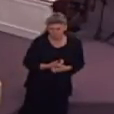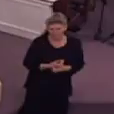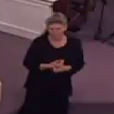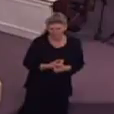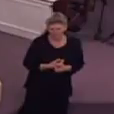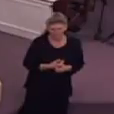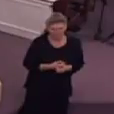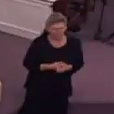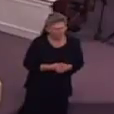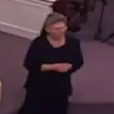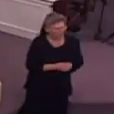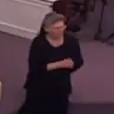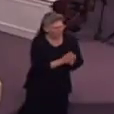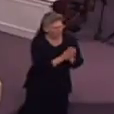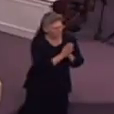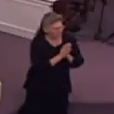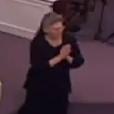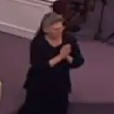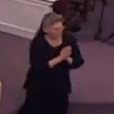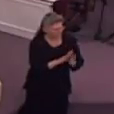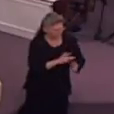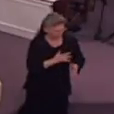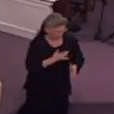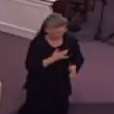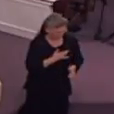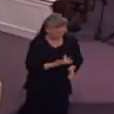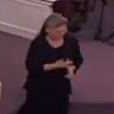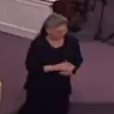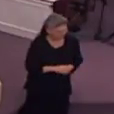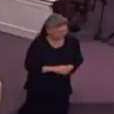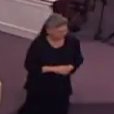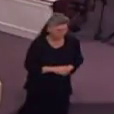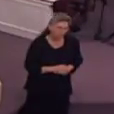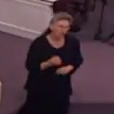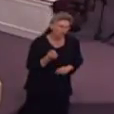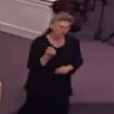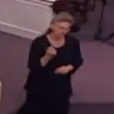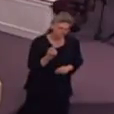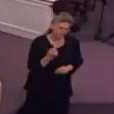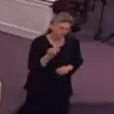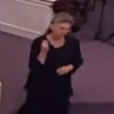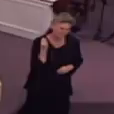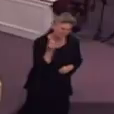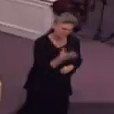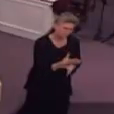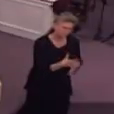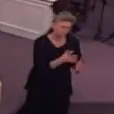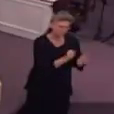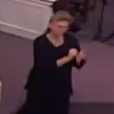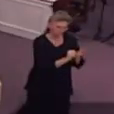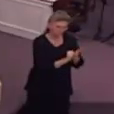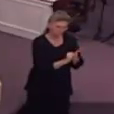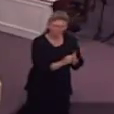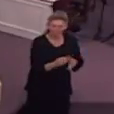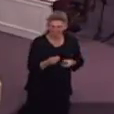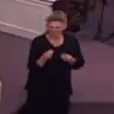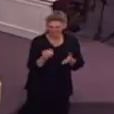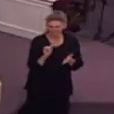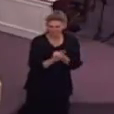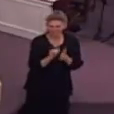I'm appealing to your senses today. I realize I'm not giving you 100 scriptures today. Gave you that in Sunday